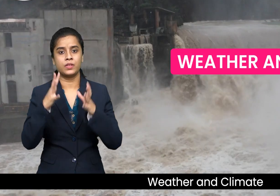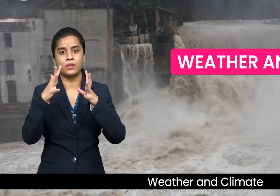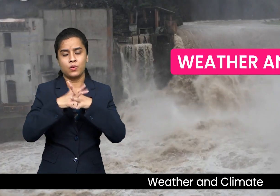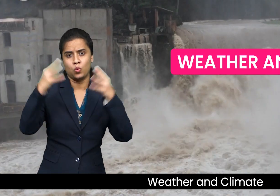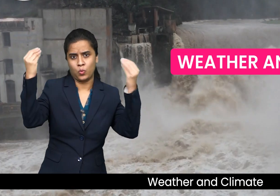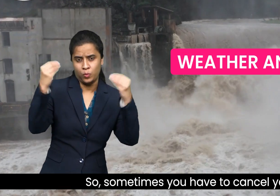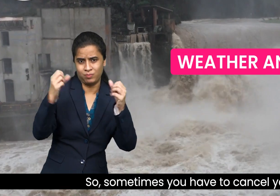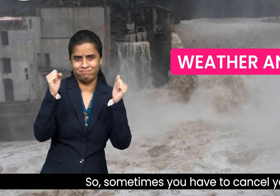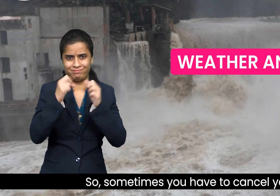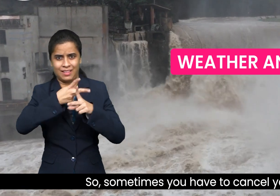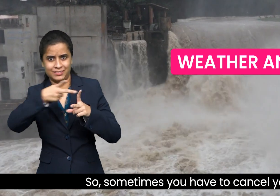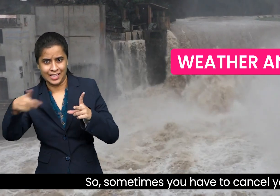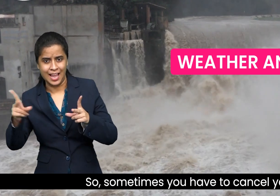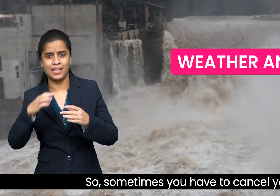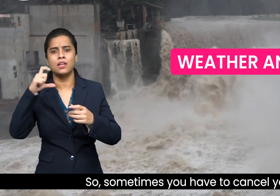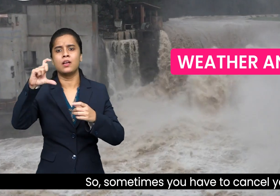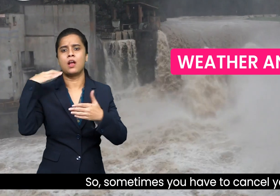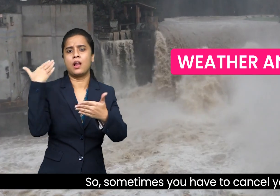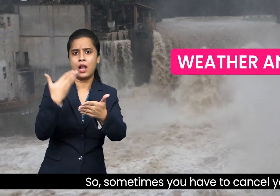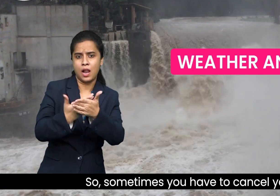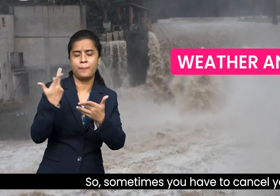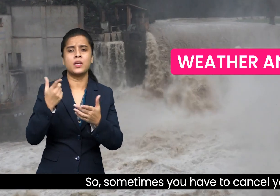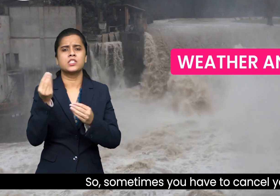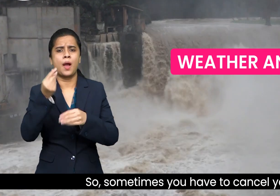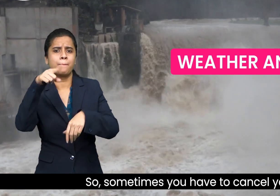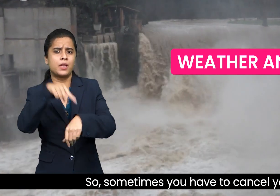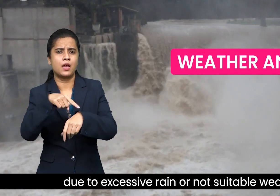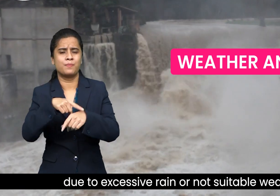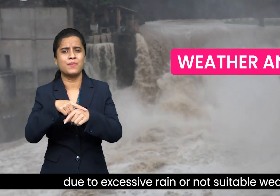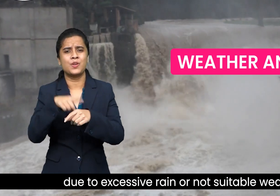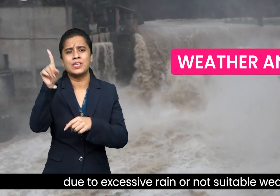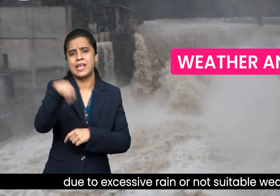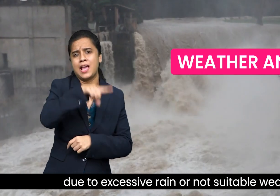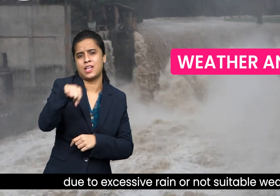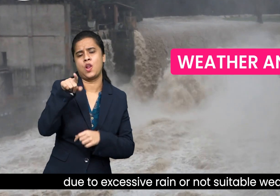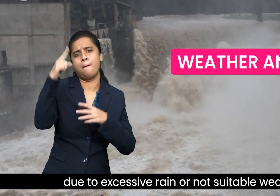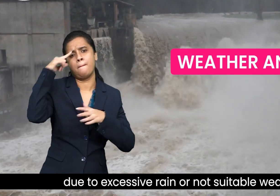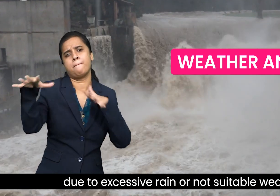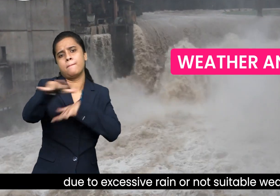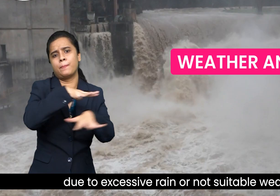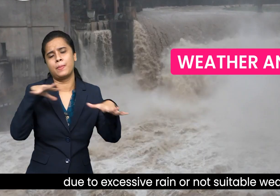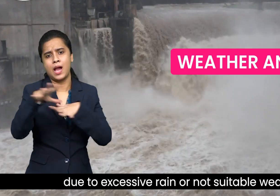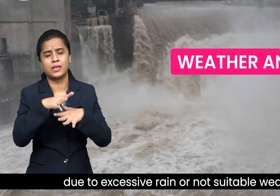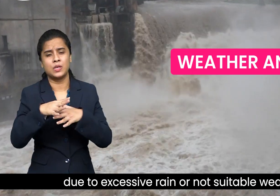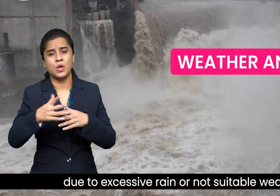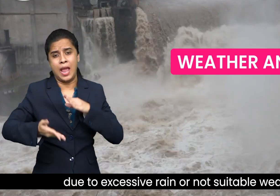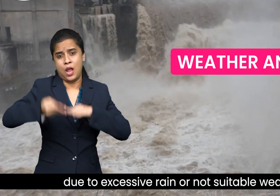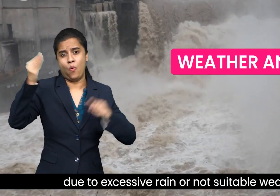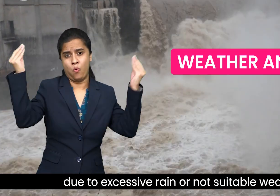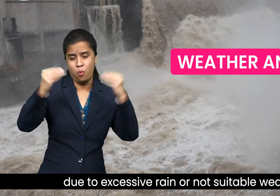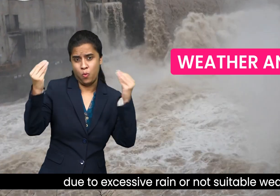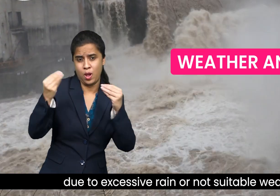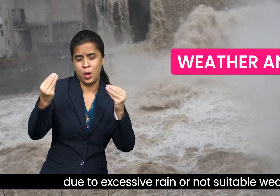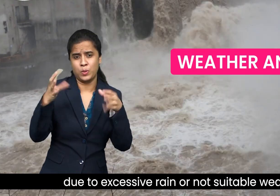Weather and climate, so sometime you have to cancel your plans due to excessive rain or not suitable